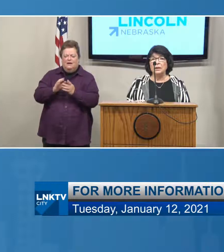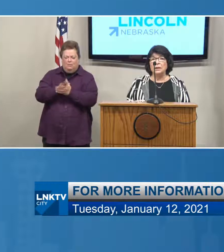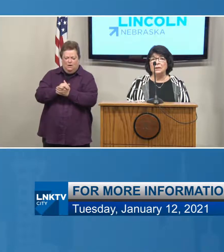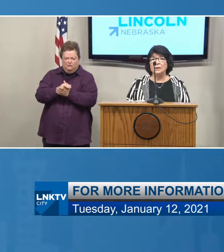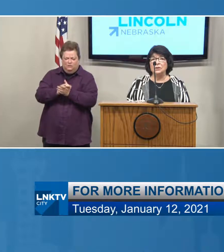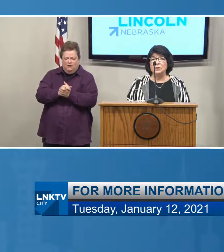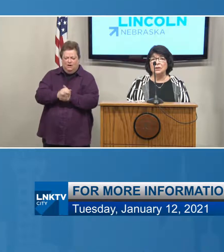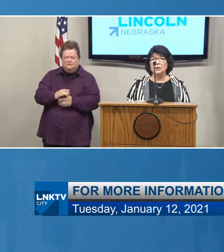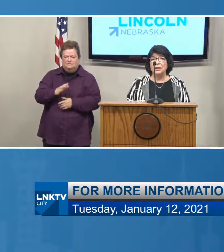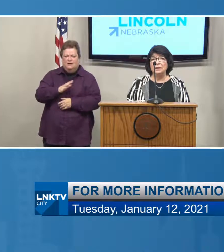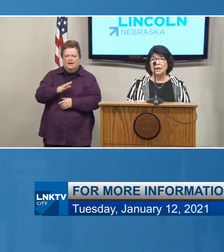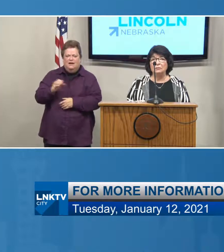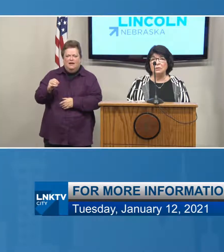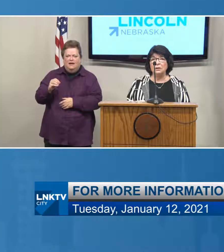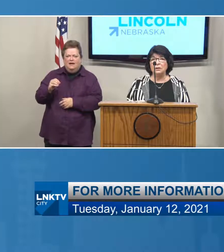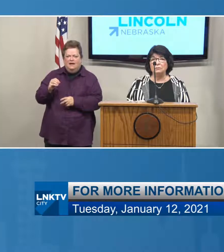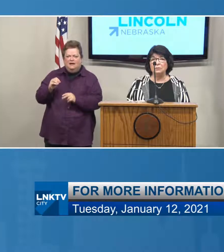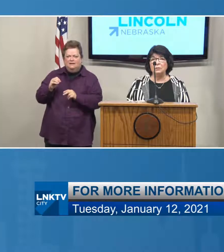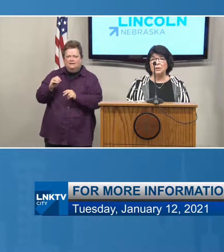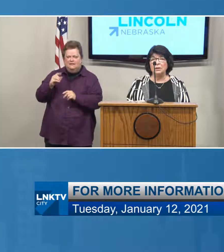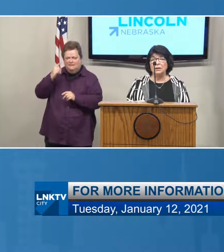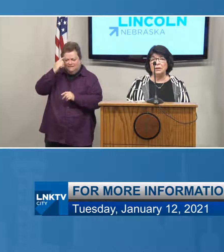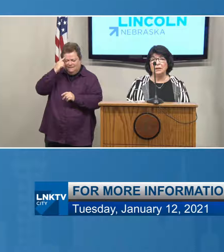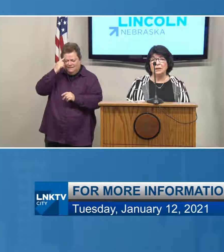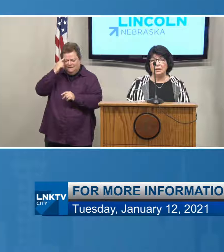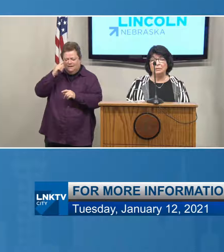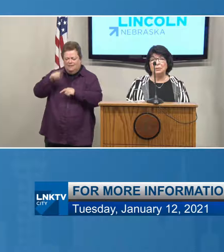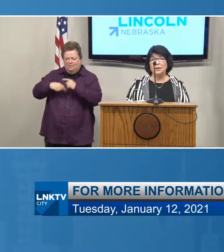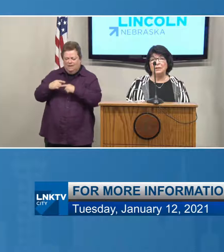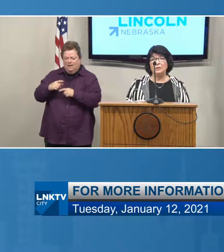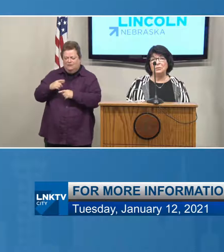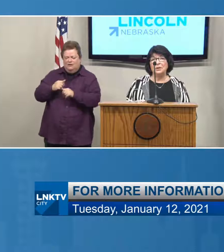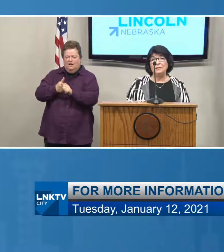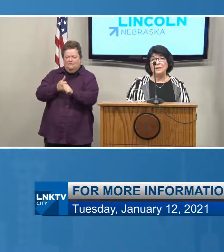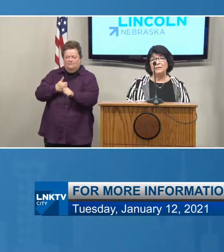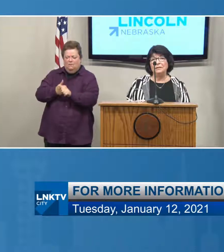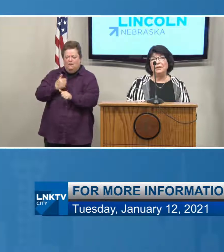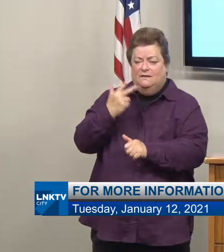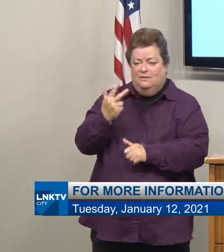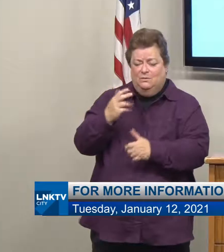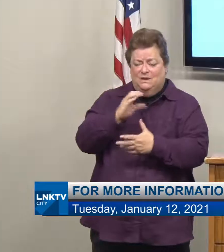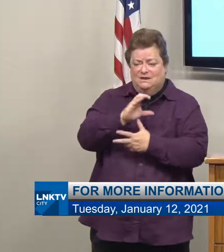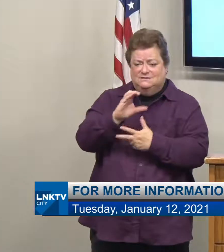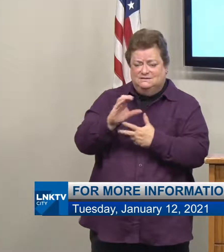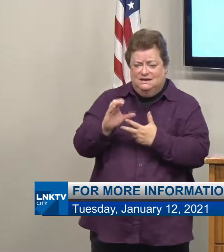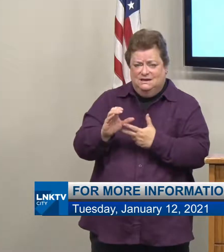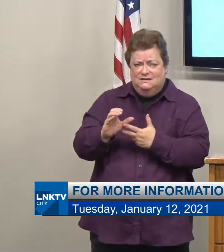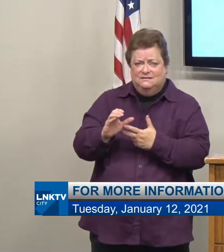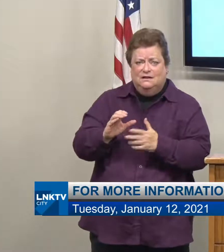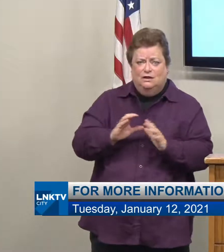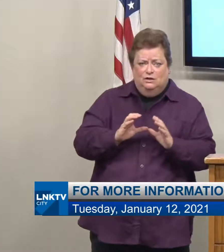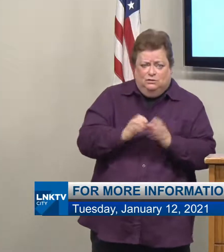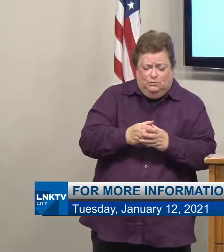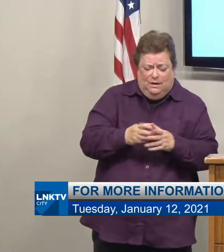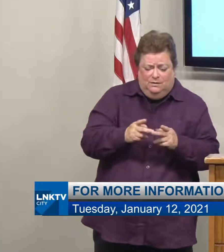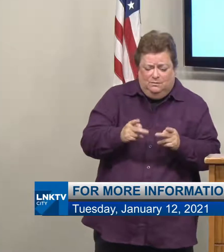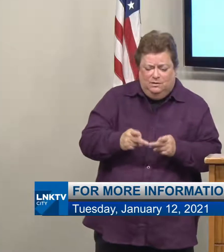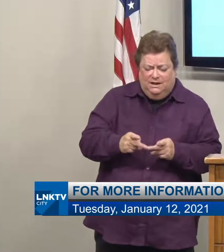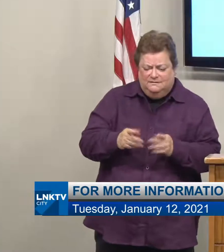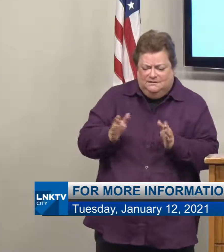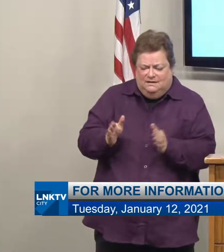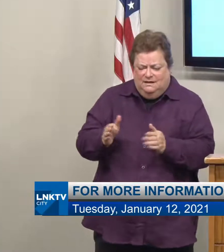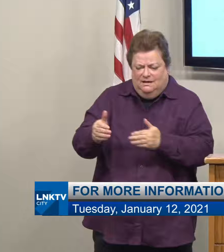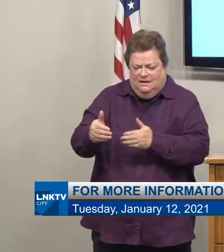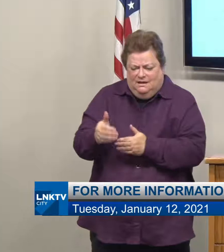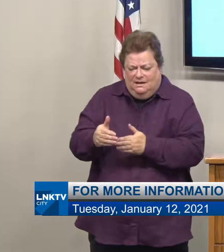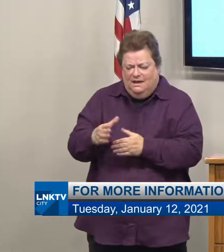informed and intentional and thoughtful in informing and avoiding the 3 C's: crowded places, confined spaces, and